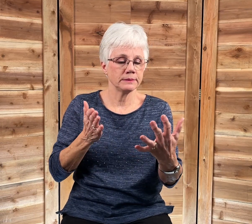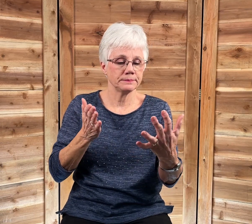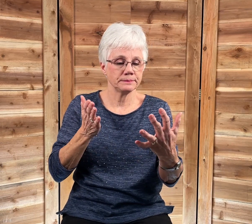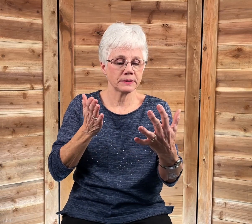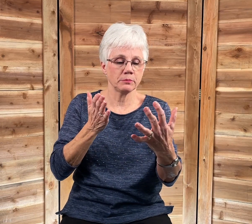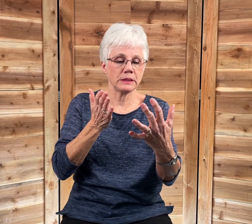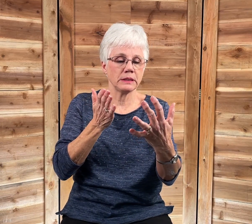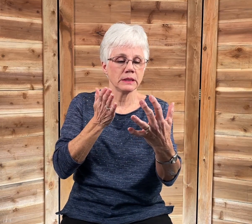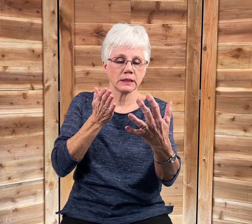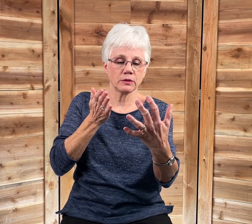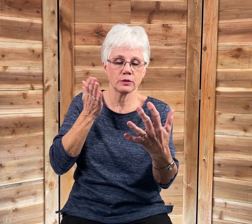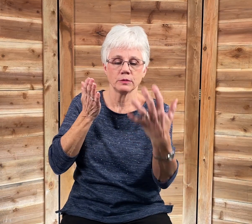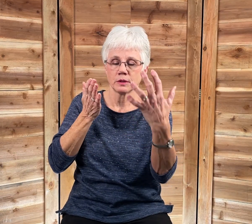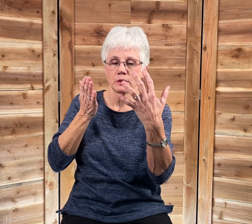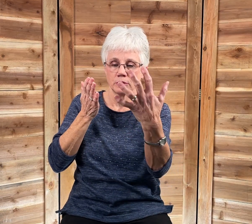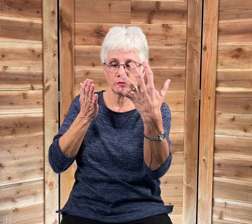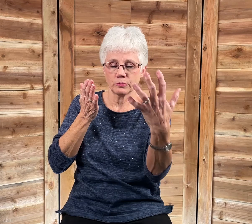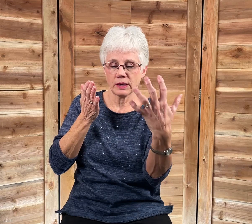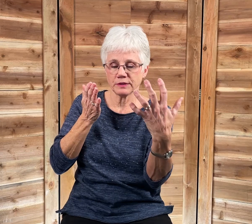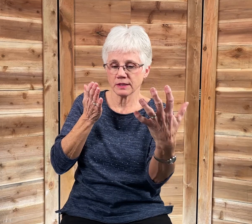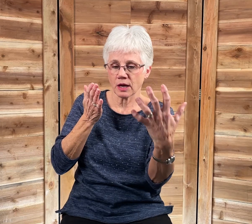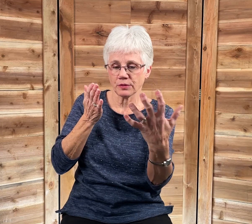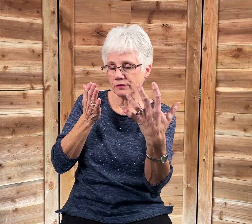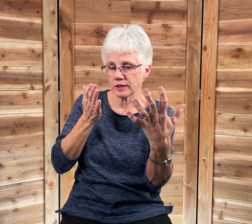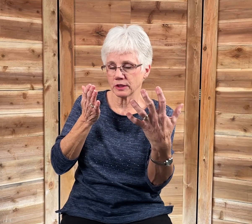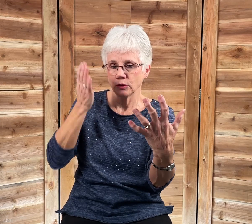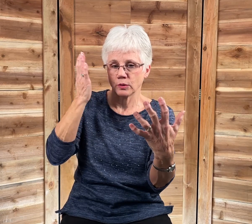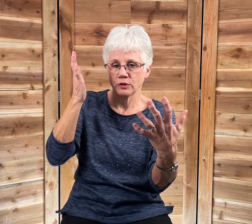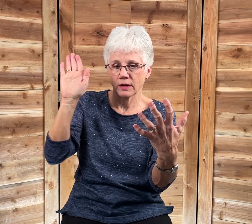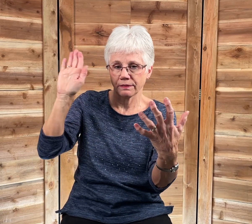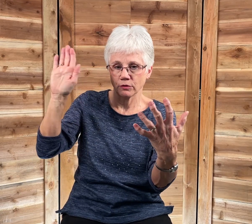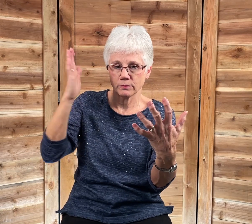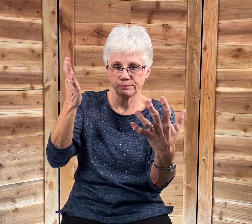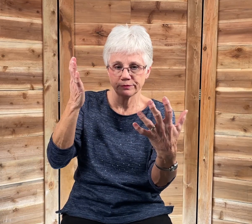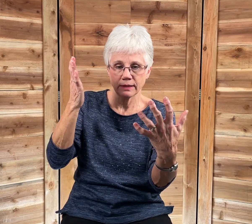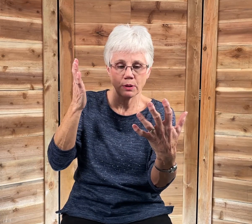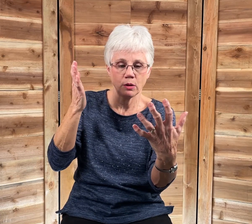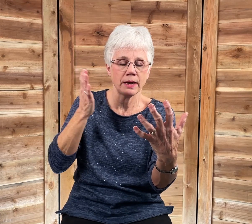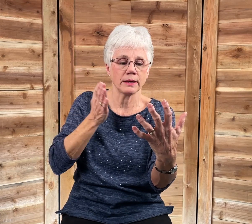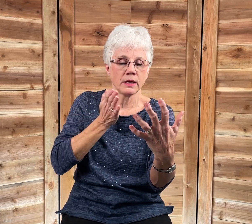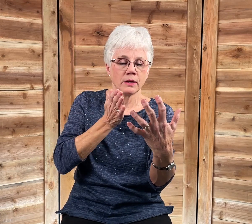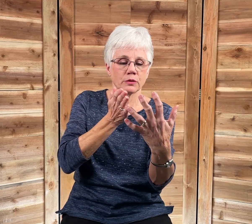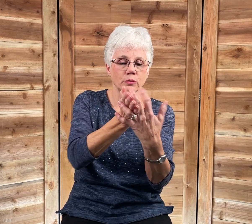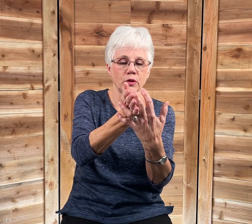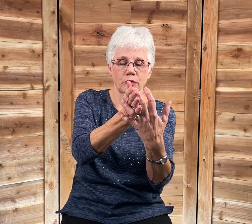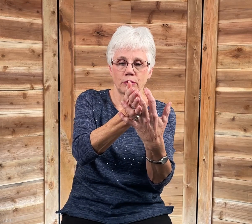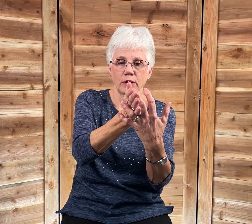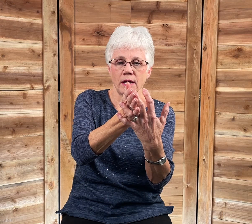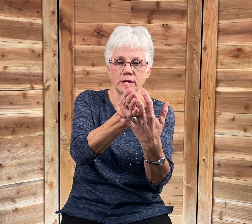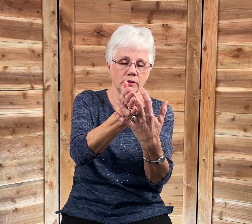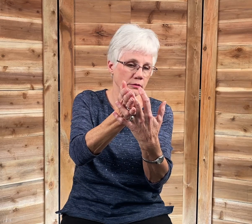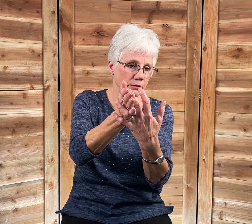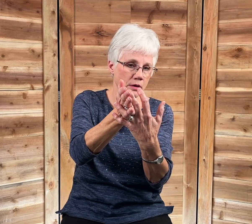Through can be either your left hand's out there facing you and you've got your flat palm hand through the